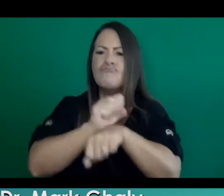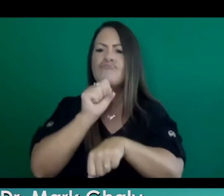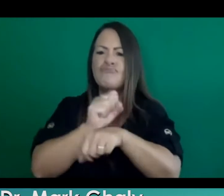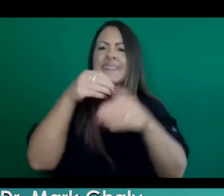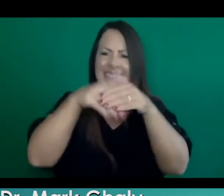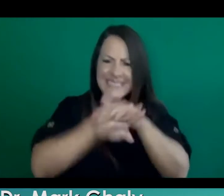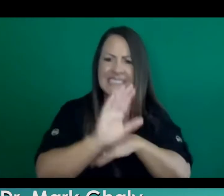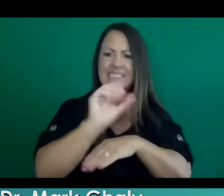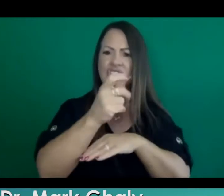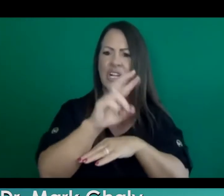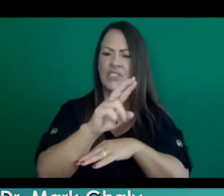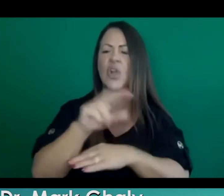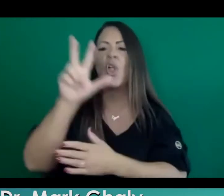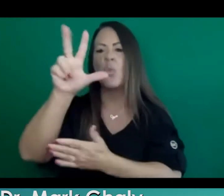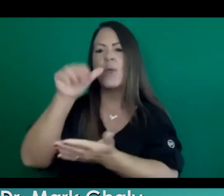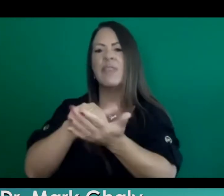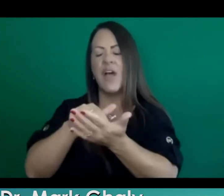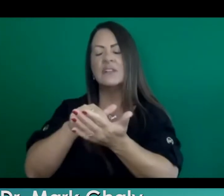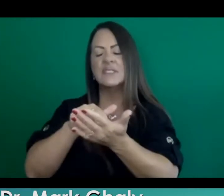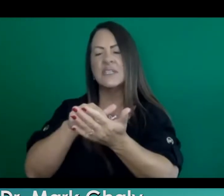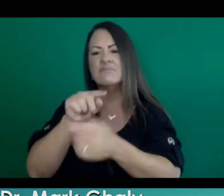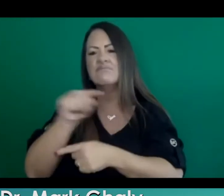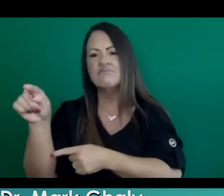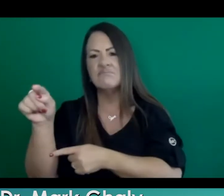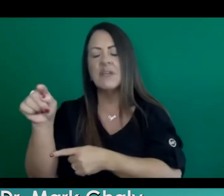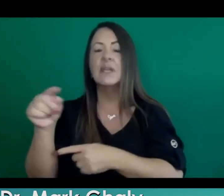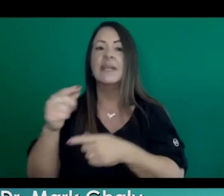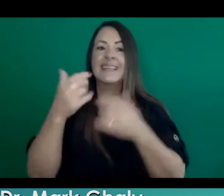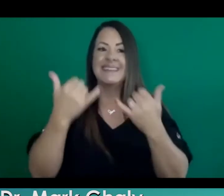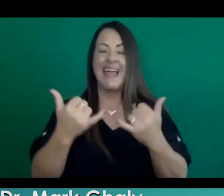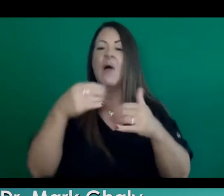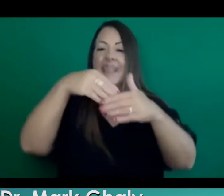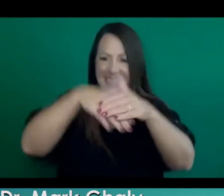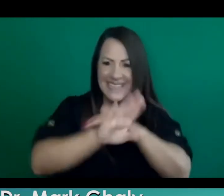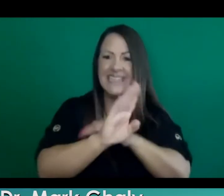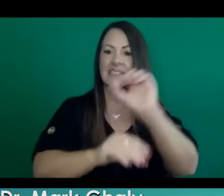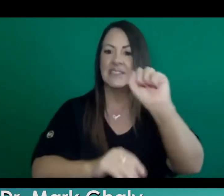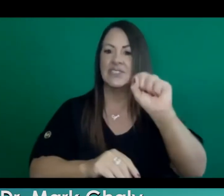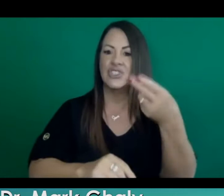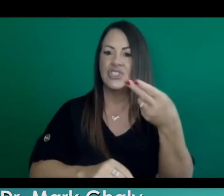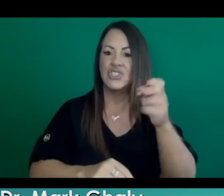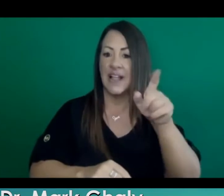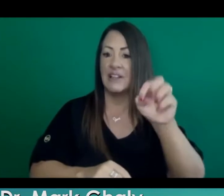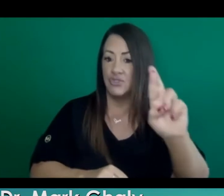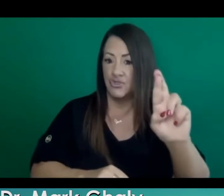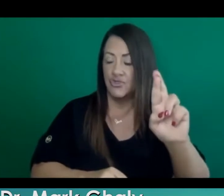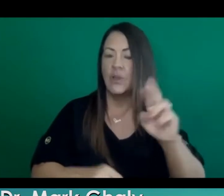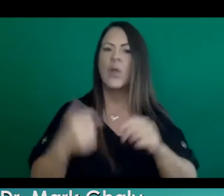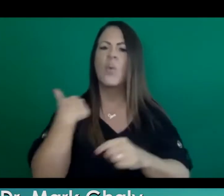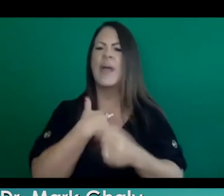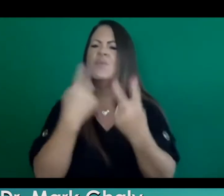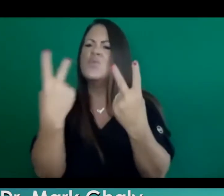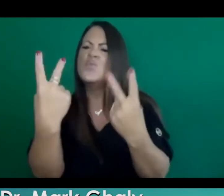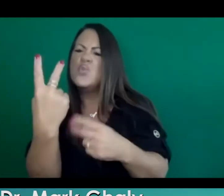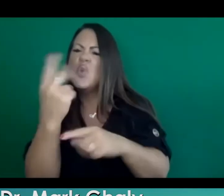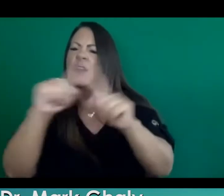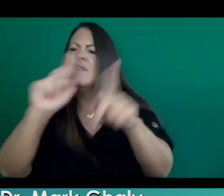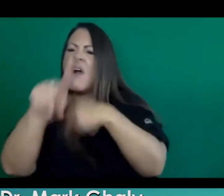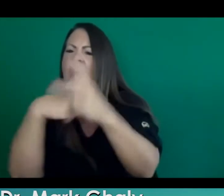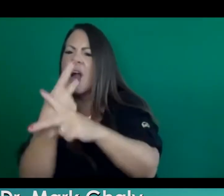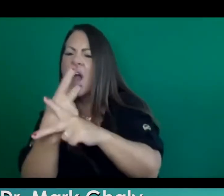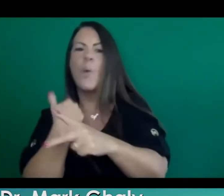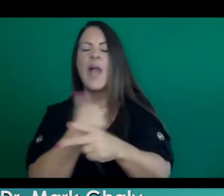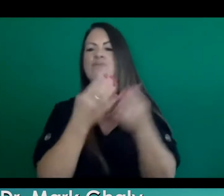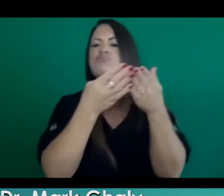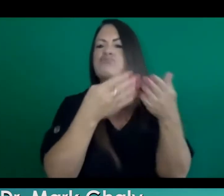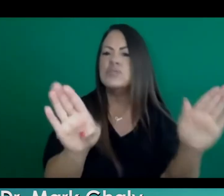3,383 as of this morning were living in shelters, both two types of shelters. We often talk about general shelters. These